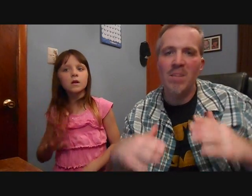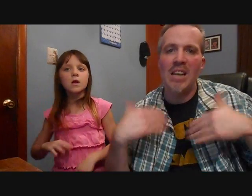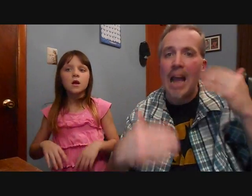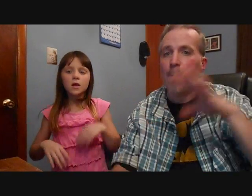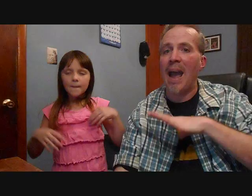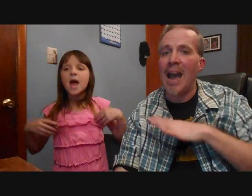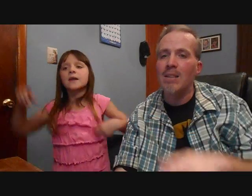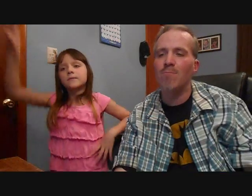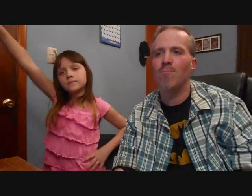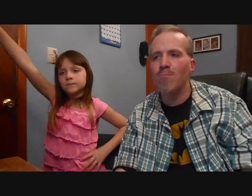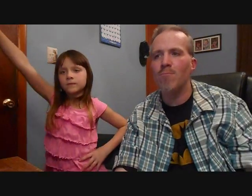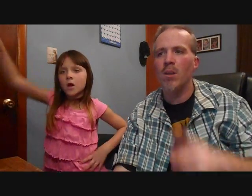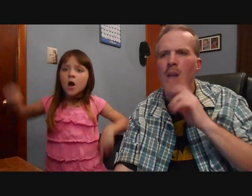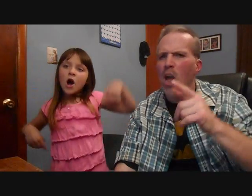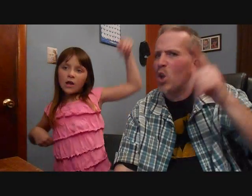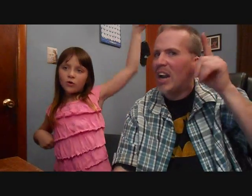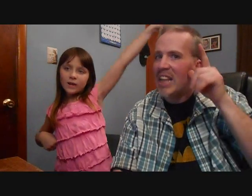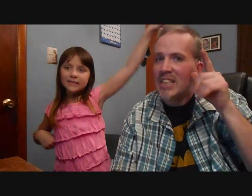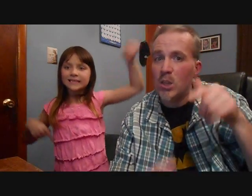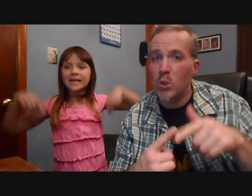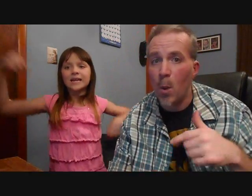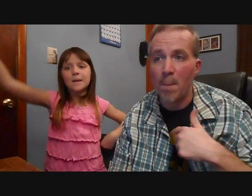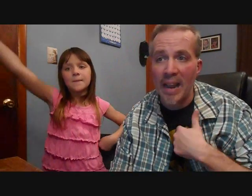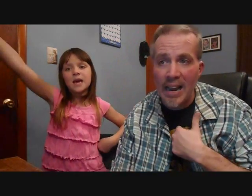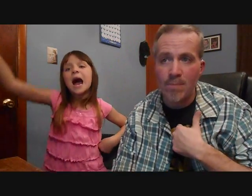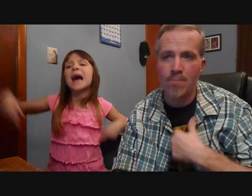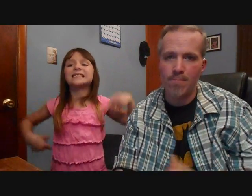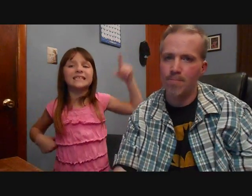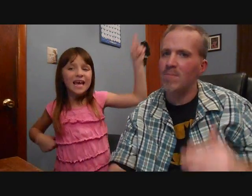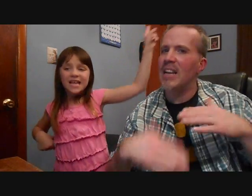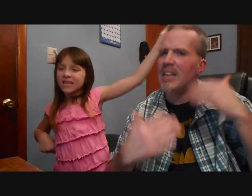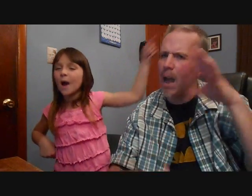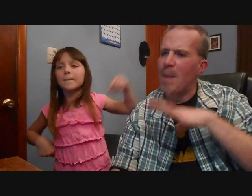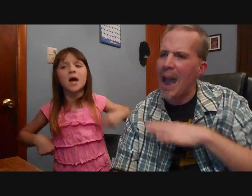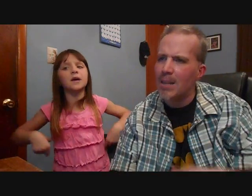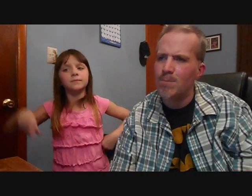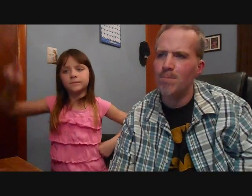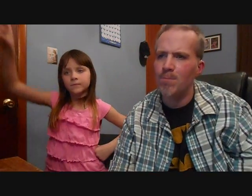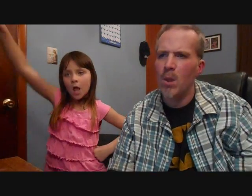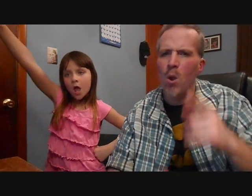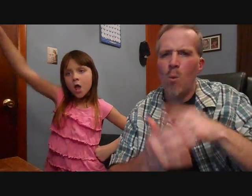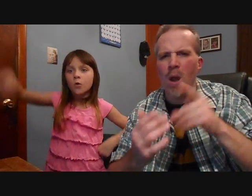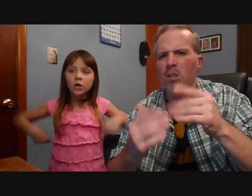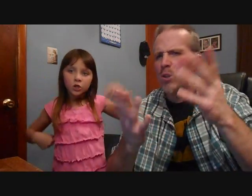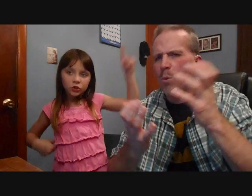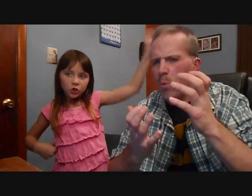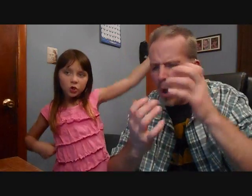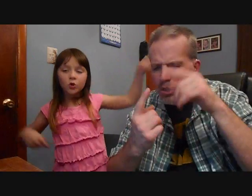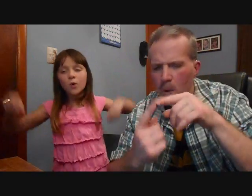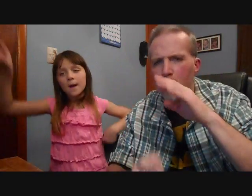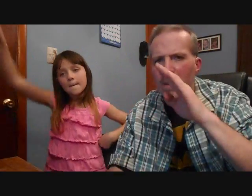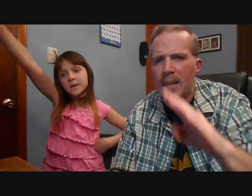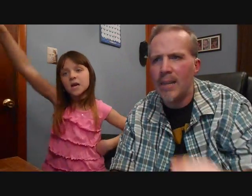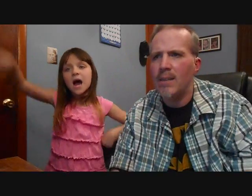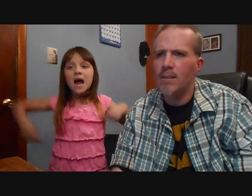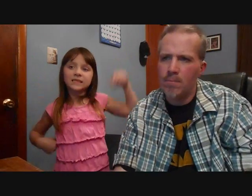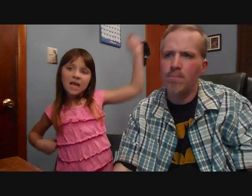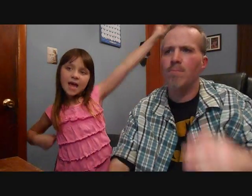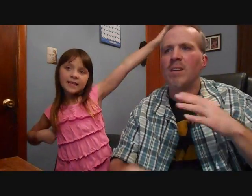Young Man Are you listening to me? I said Young Man What do you want to be? I said